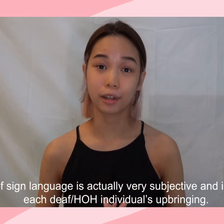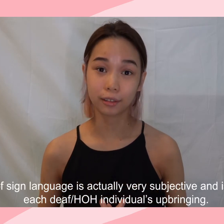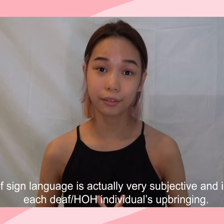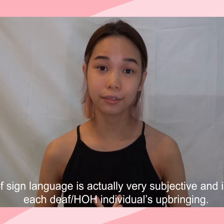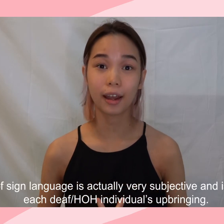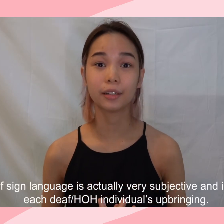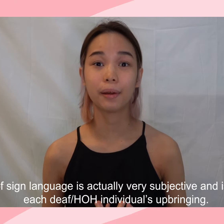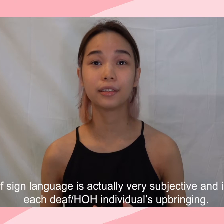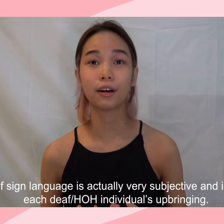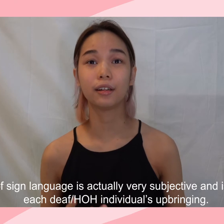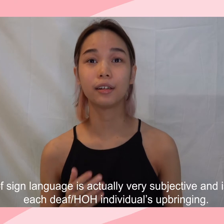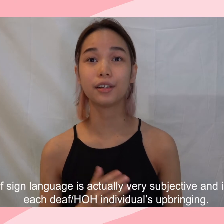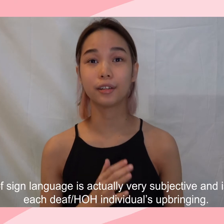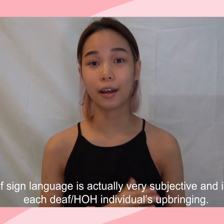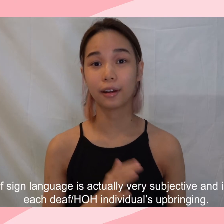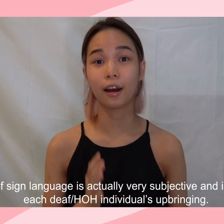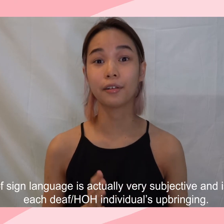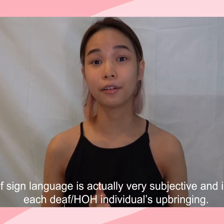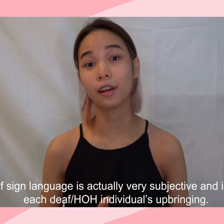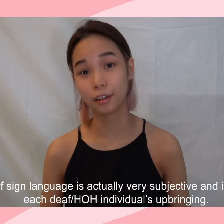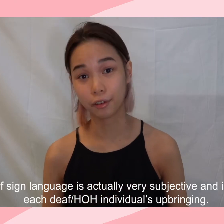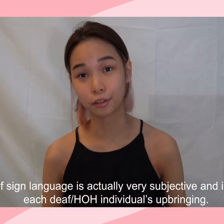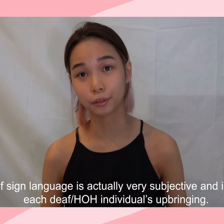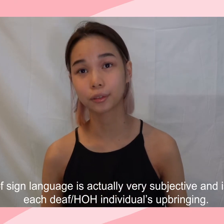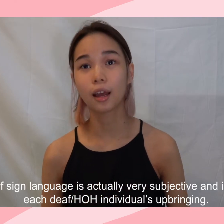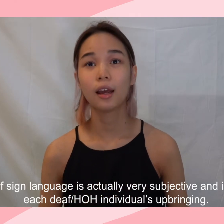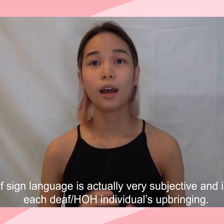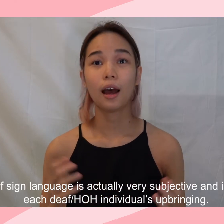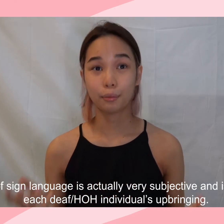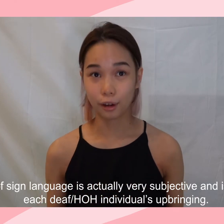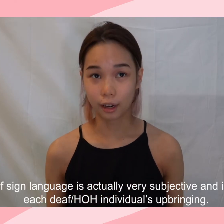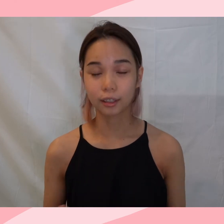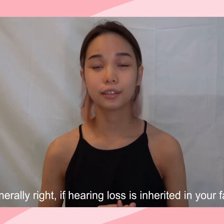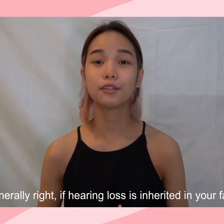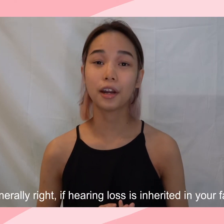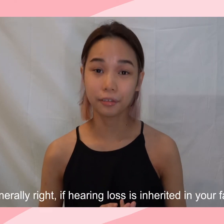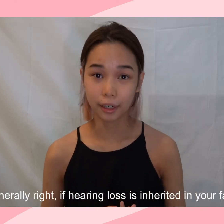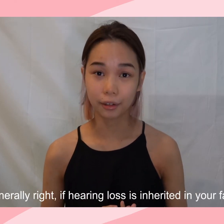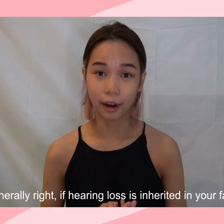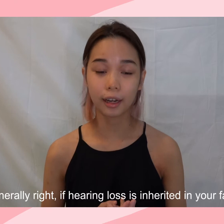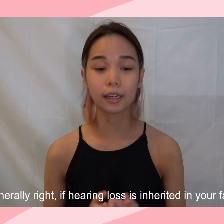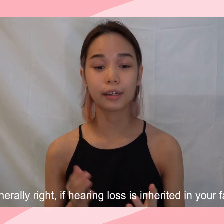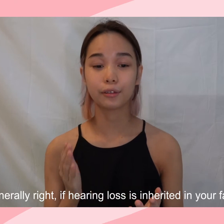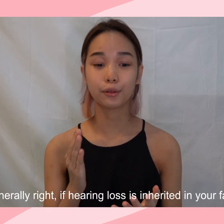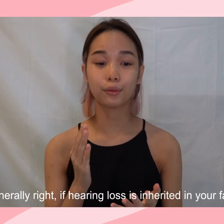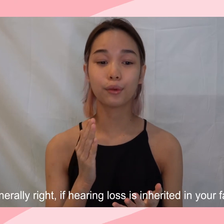subjective and is based on each deaf and hard of hearing individual upbringing. So generally, right, if